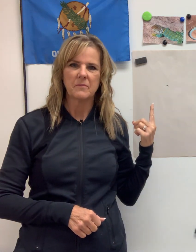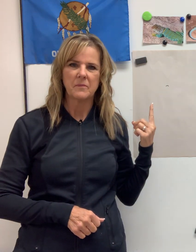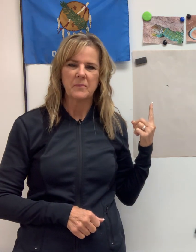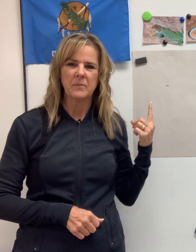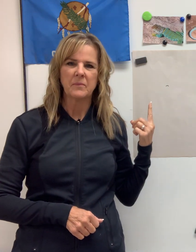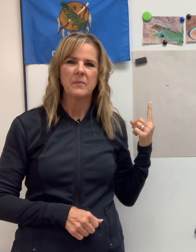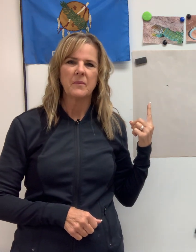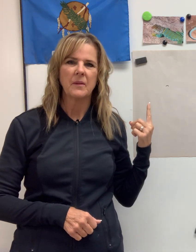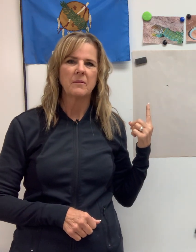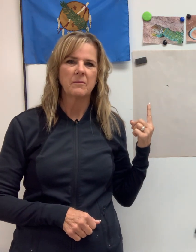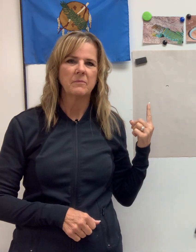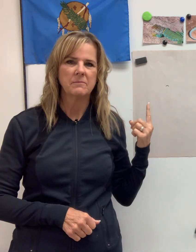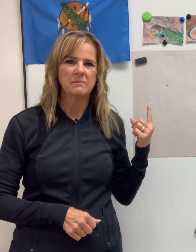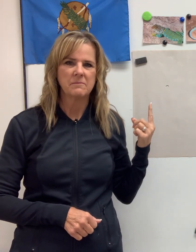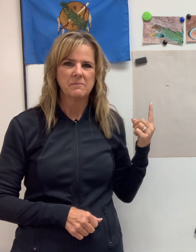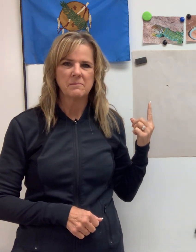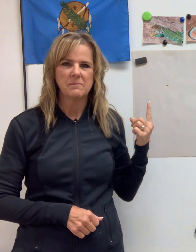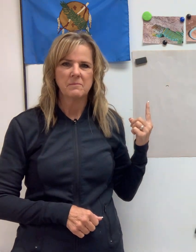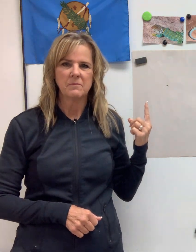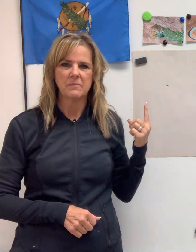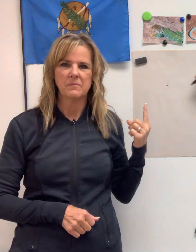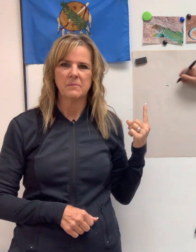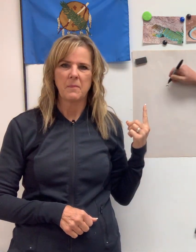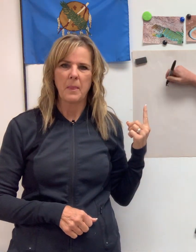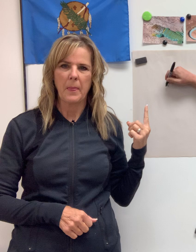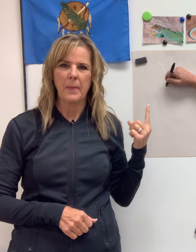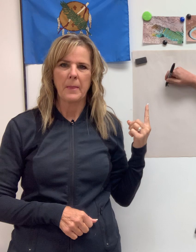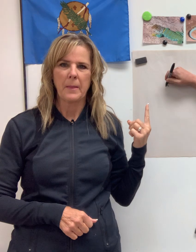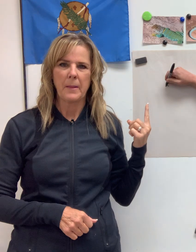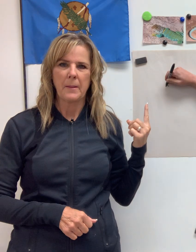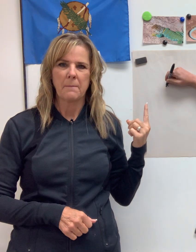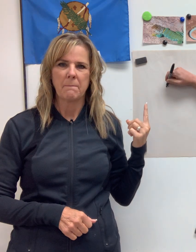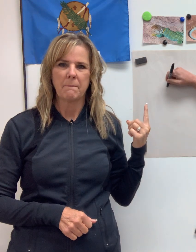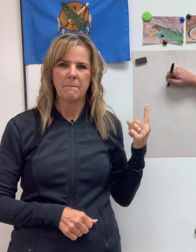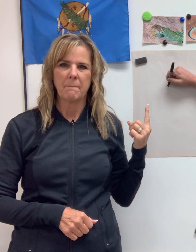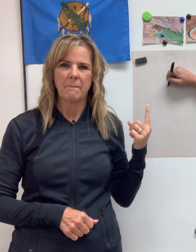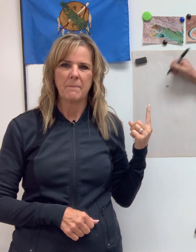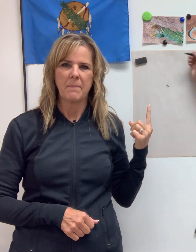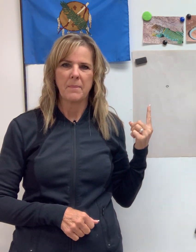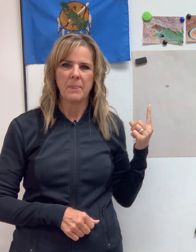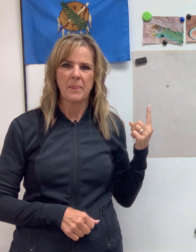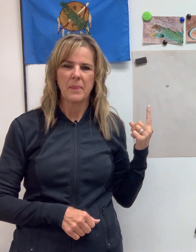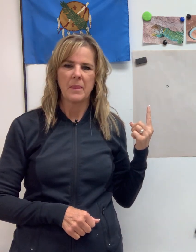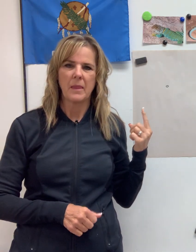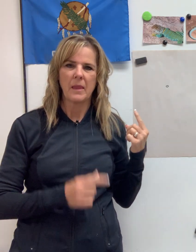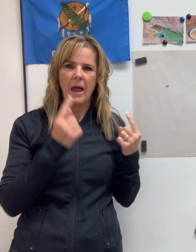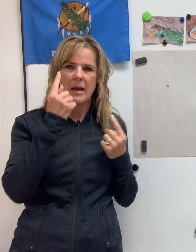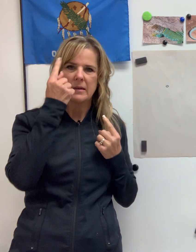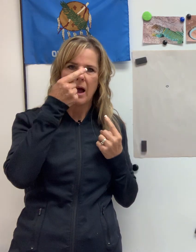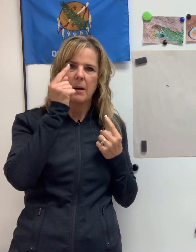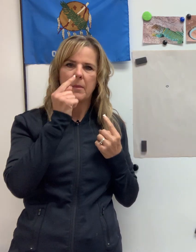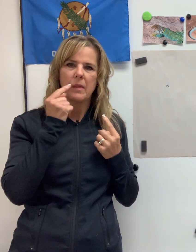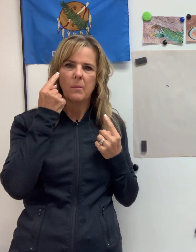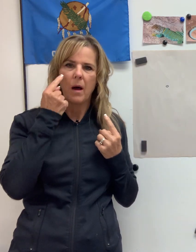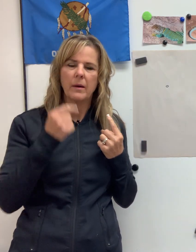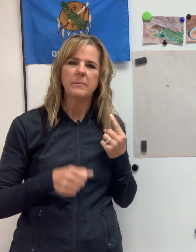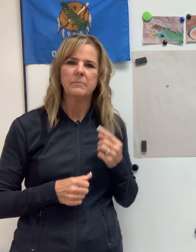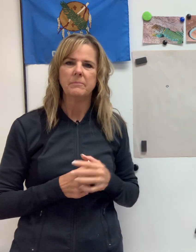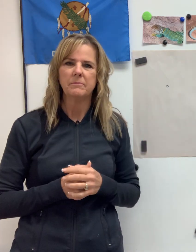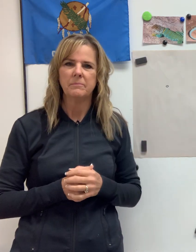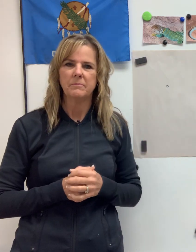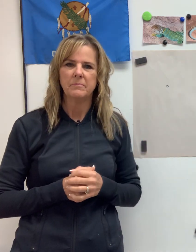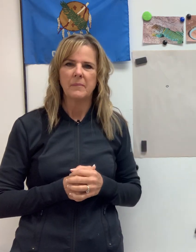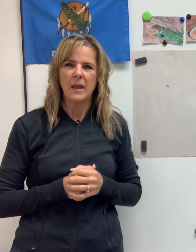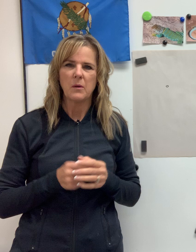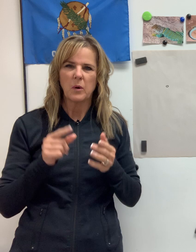course. You guys are pros by now. Then we're gonna make a curve line for the bottom. And then, as always, we're